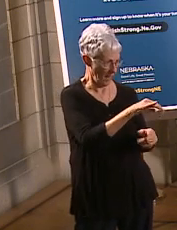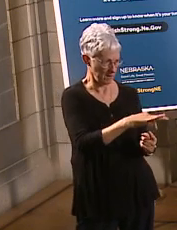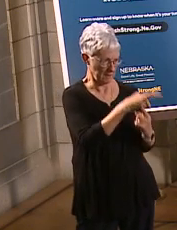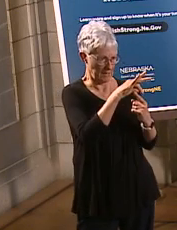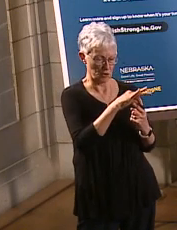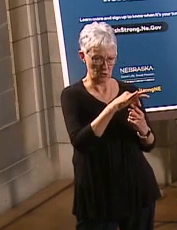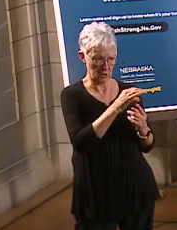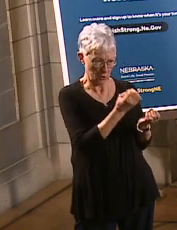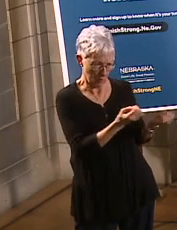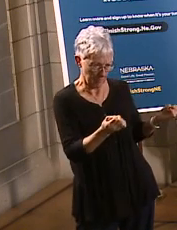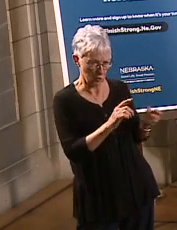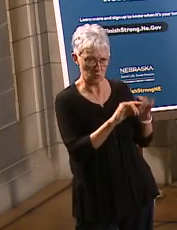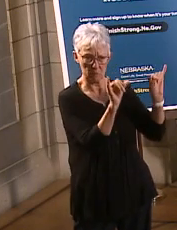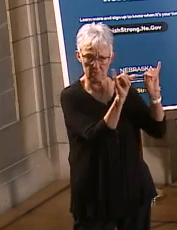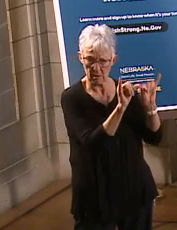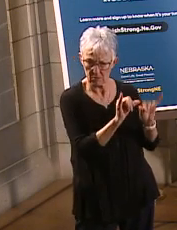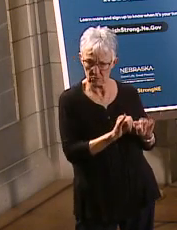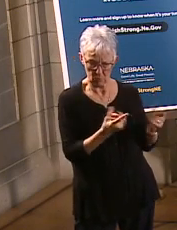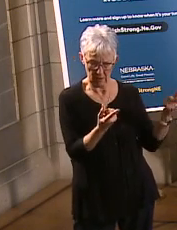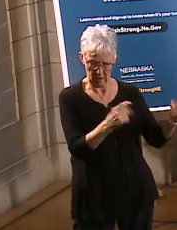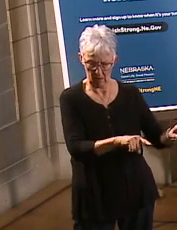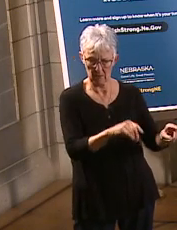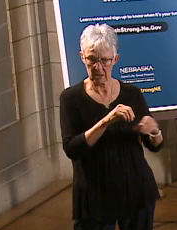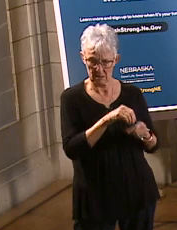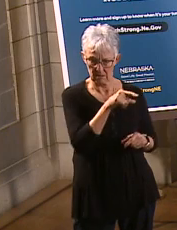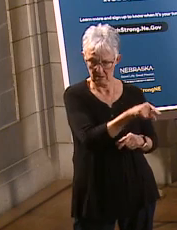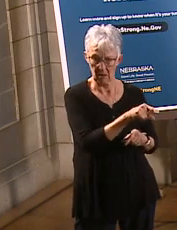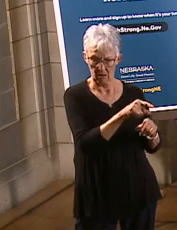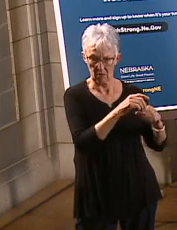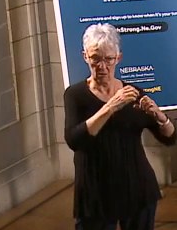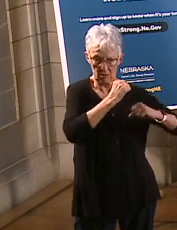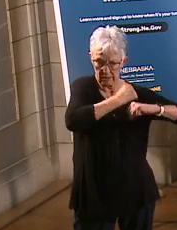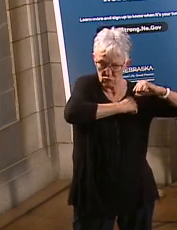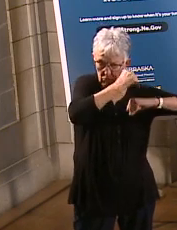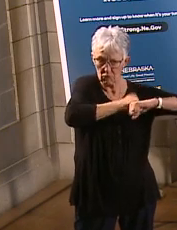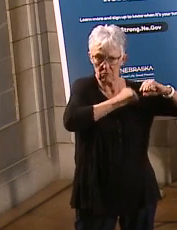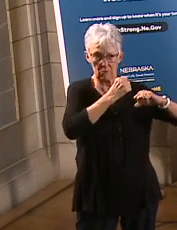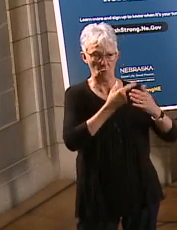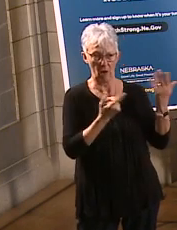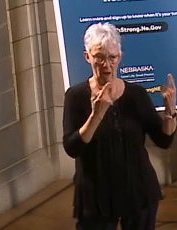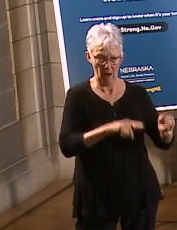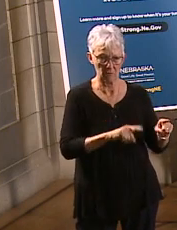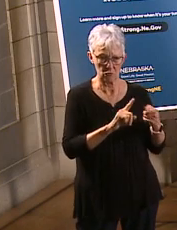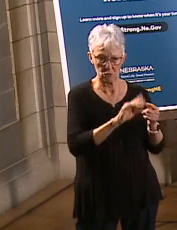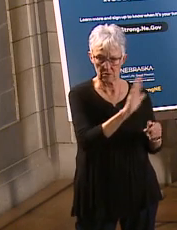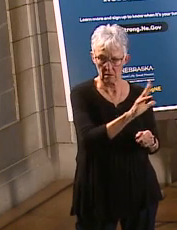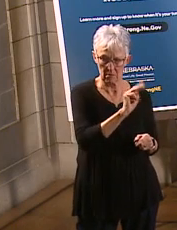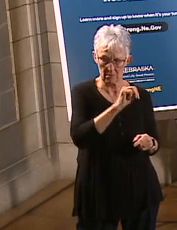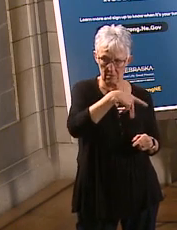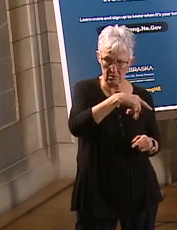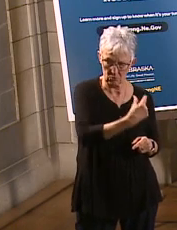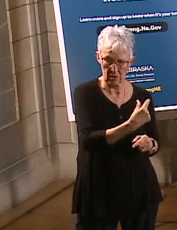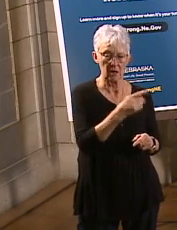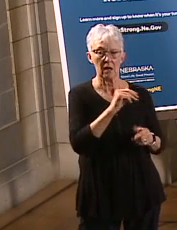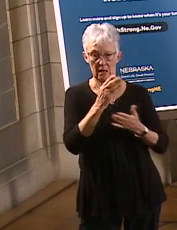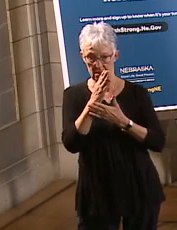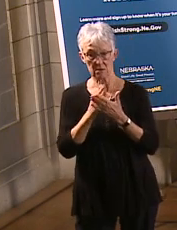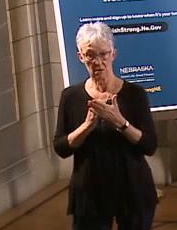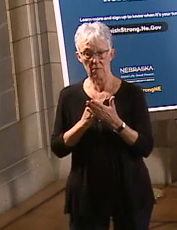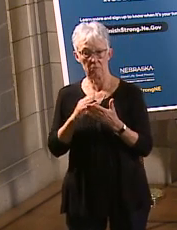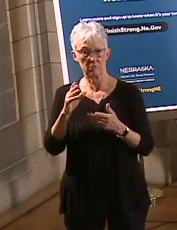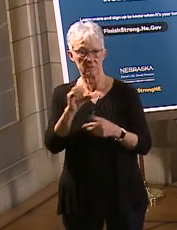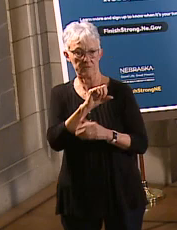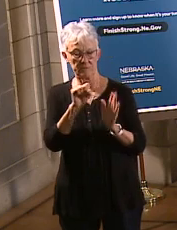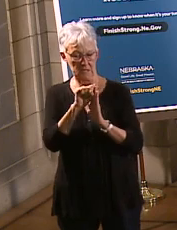E30 in, and then also 10 vehicles from the Nebraska State Patrol, and I want to thank Colonel Bolduc for his participation in this as well.